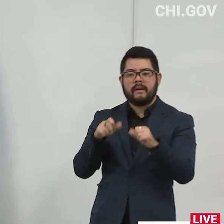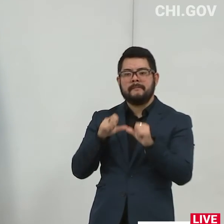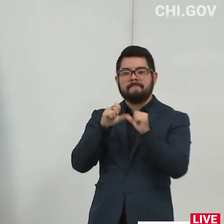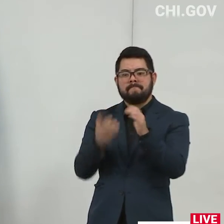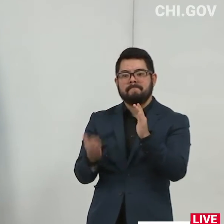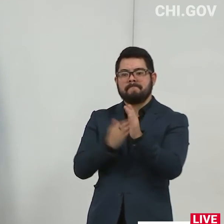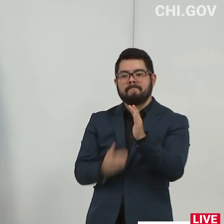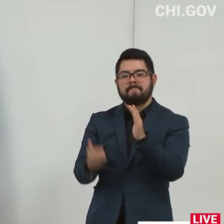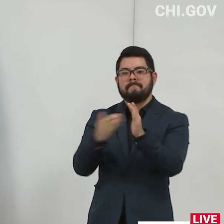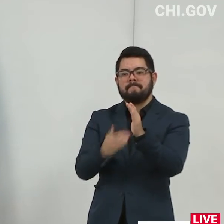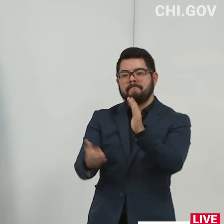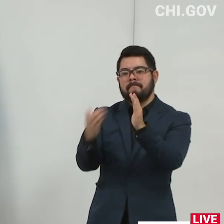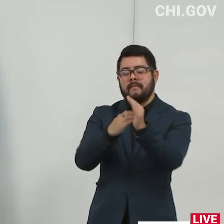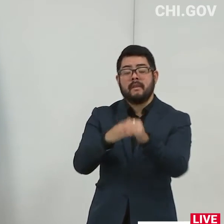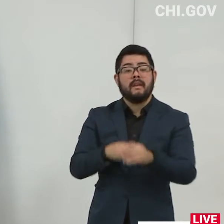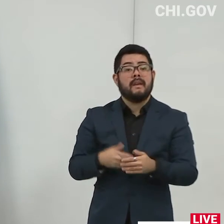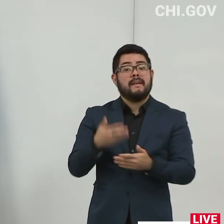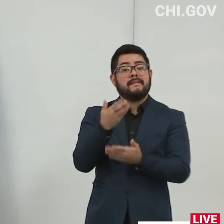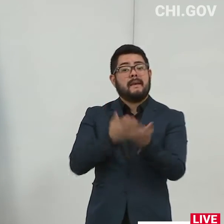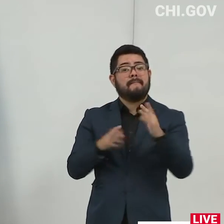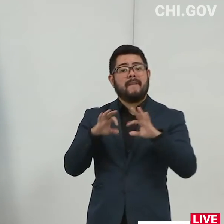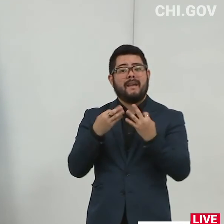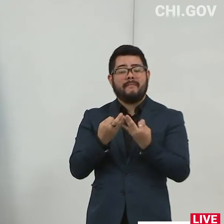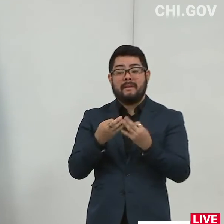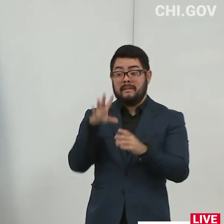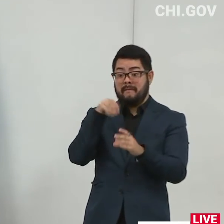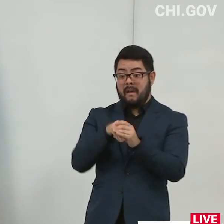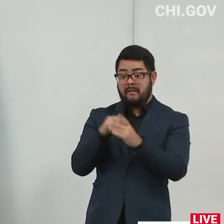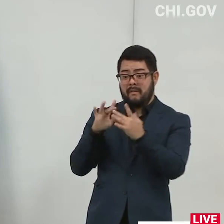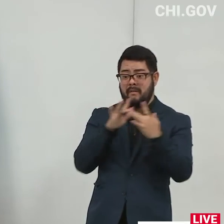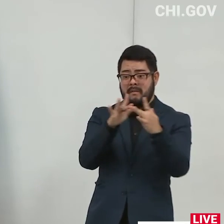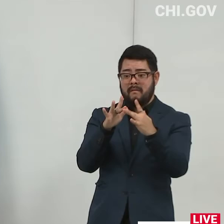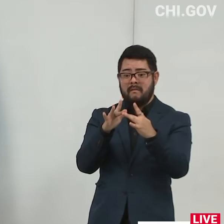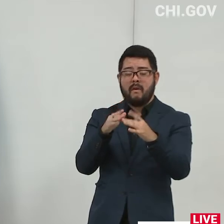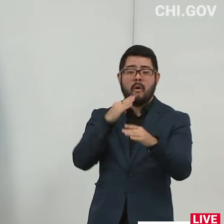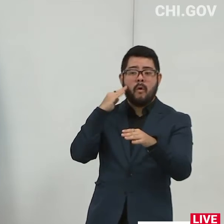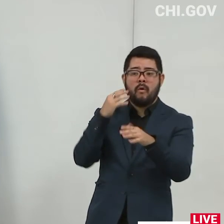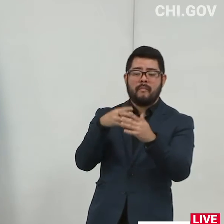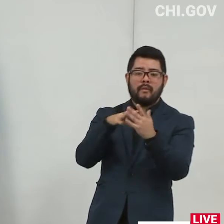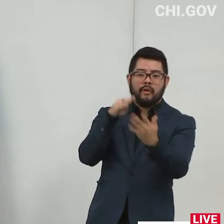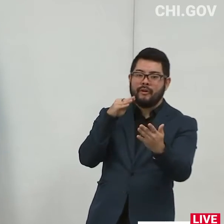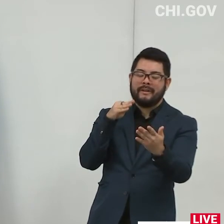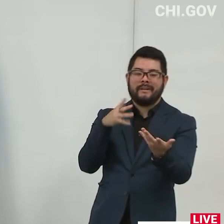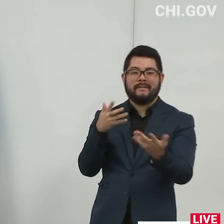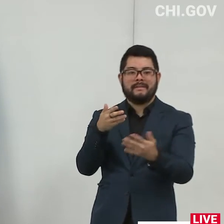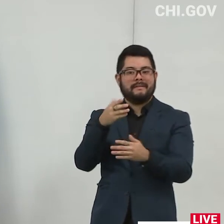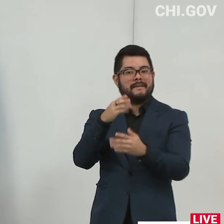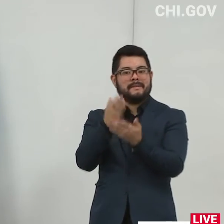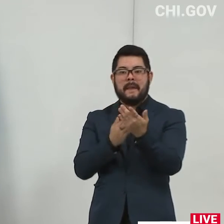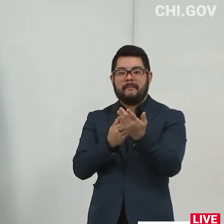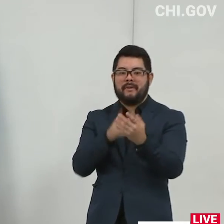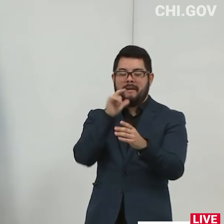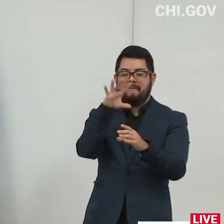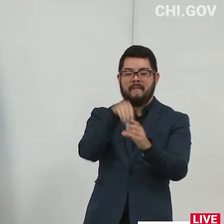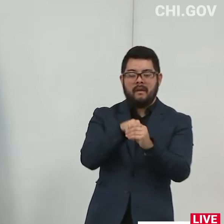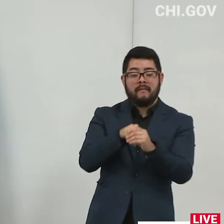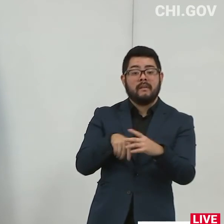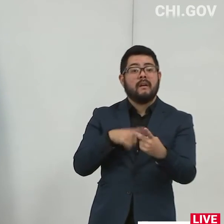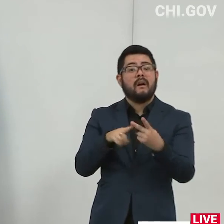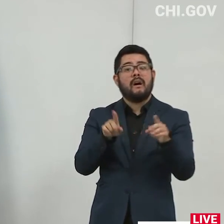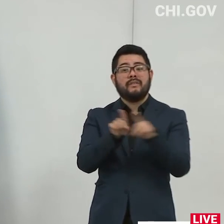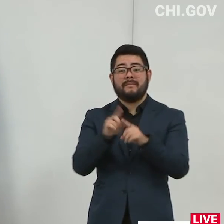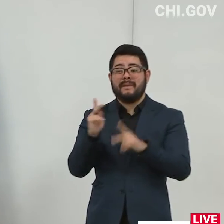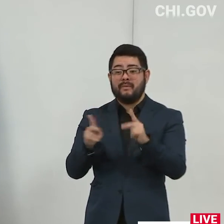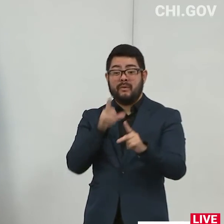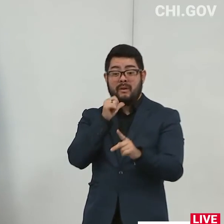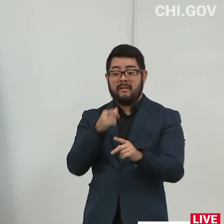engage in remote learning in the spring. We also identified students from vulnerable populations, justice-involved youth, et cetera. And we've